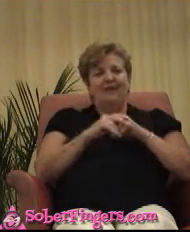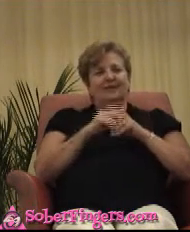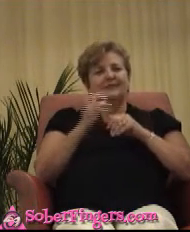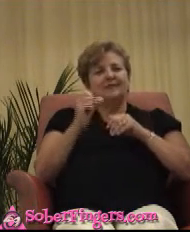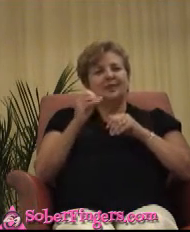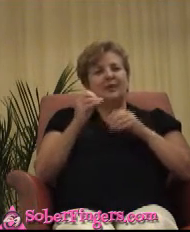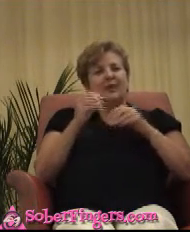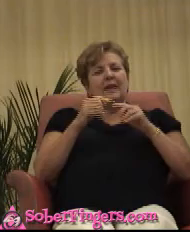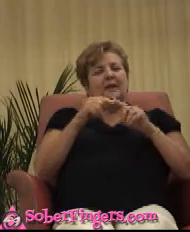up.